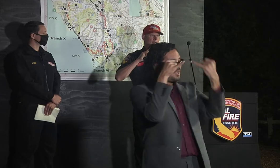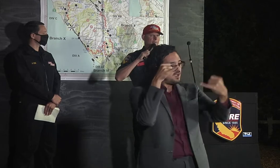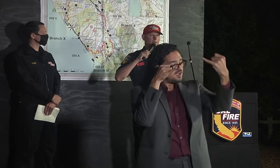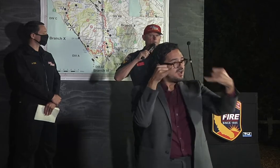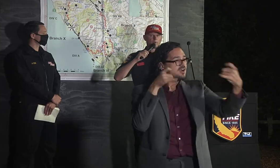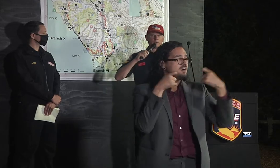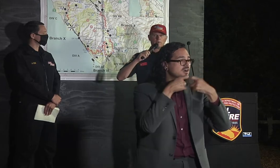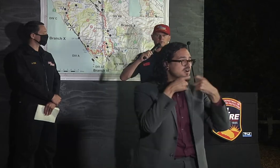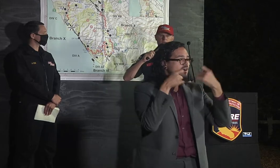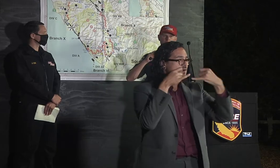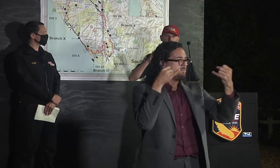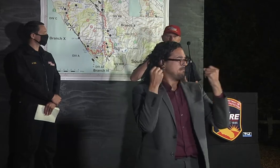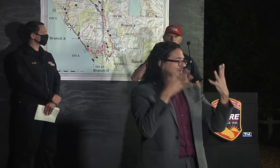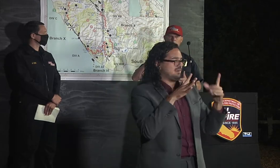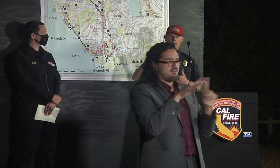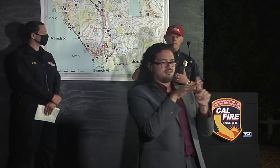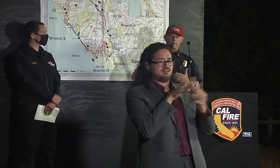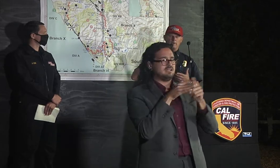that we don't have another one of those. So